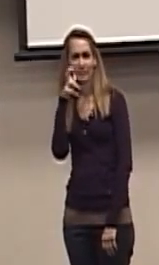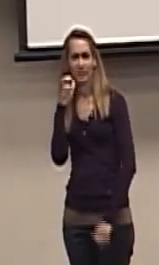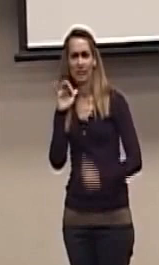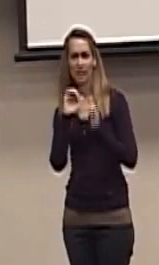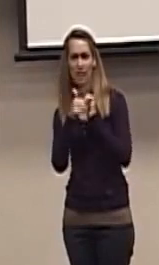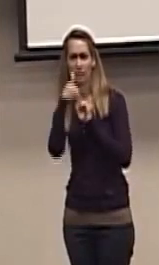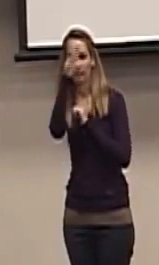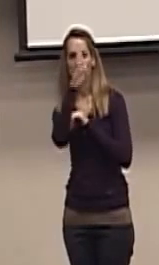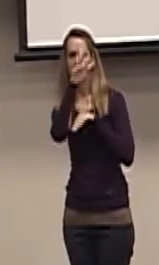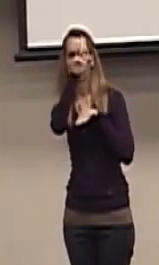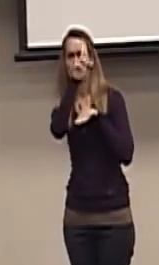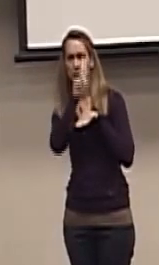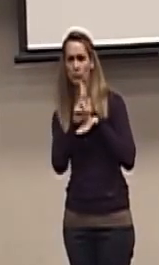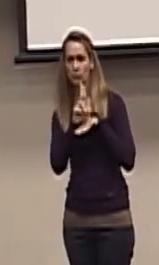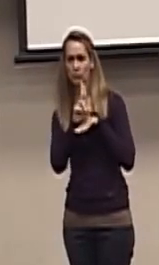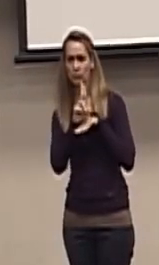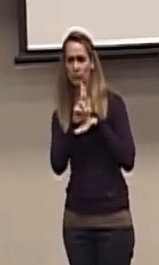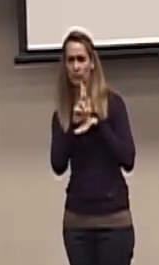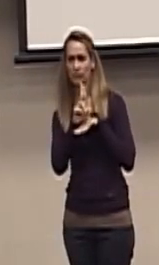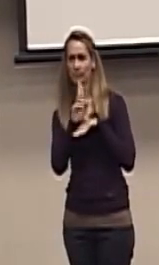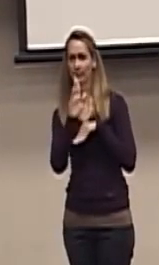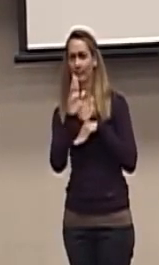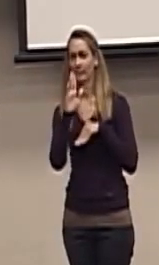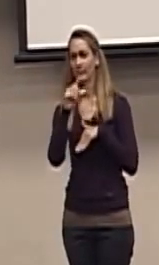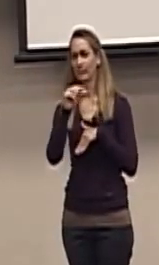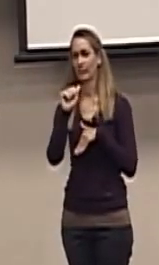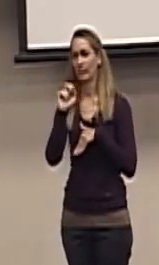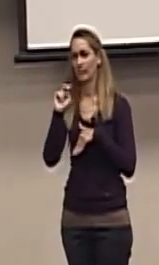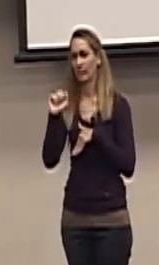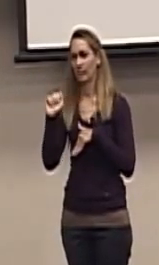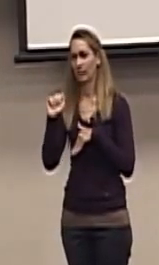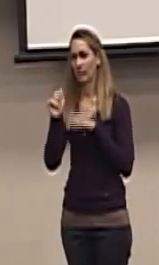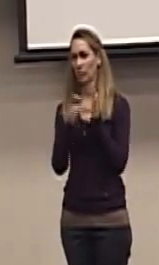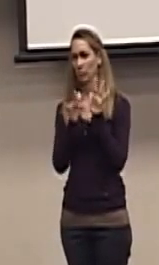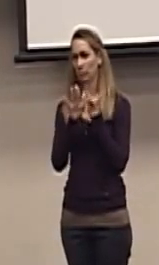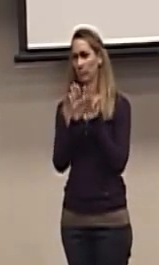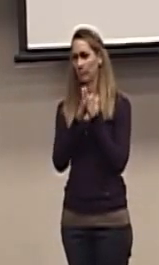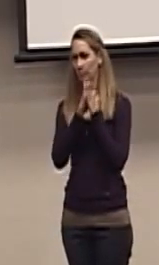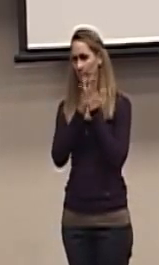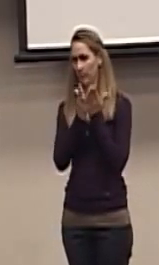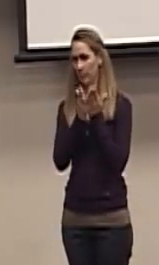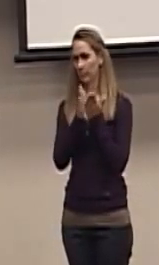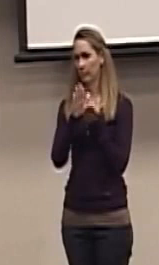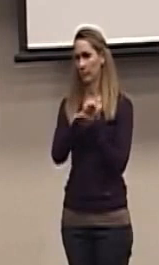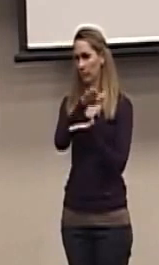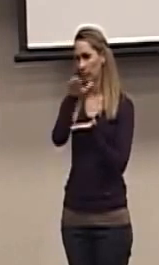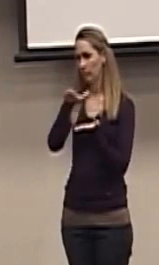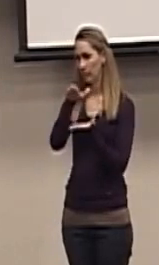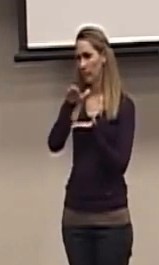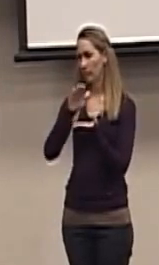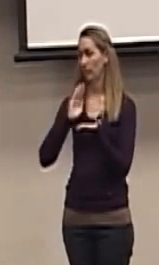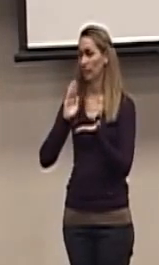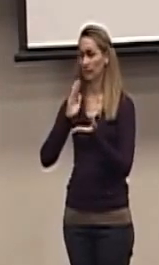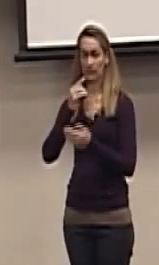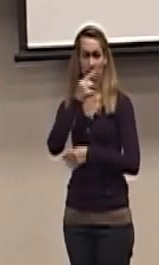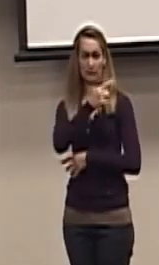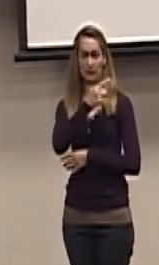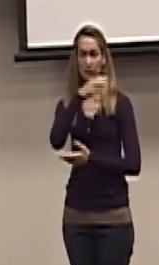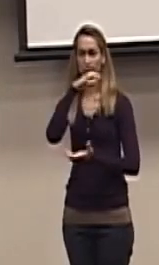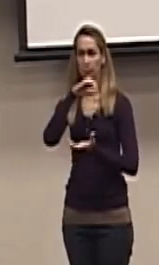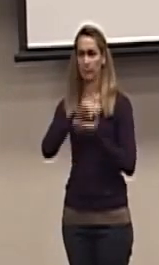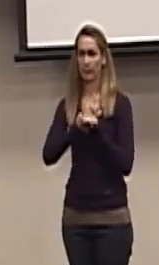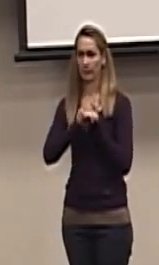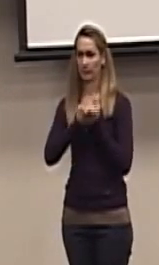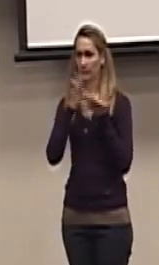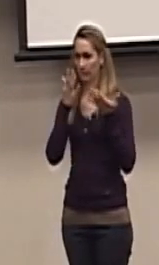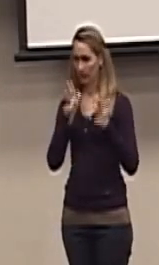God is using the Ghana Bible College. Our brother Emmanuel has been married for 32 years.